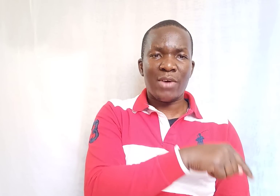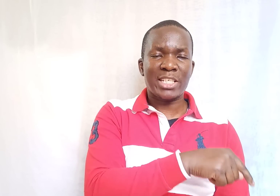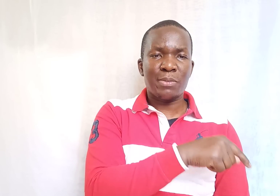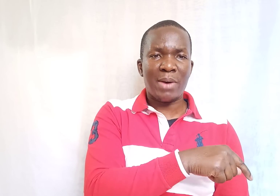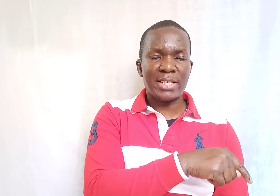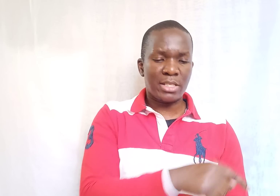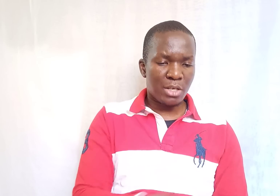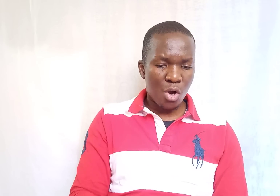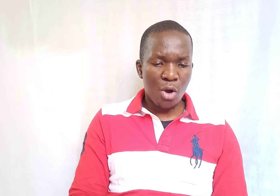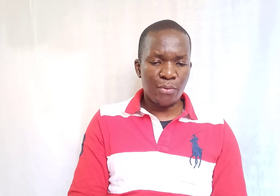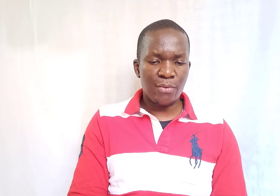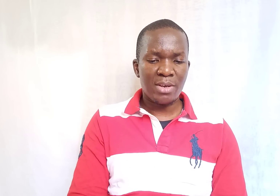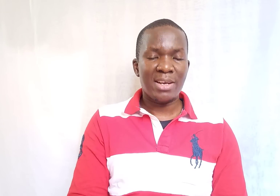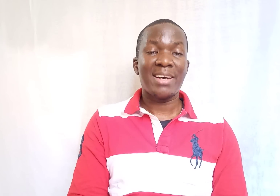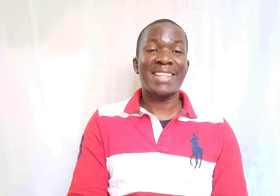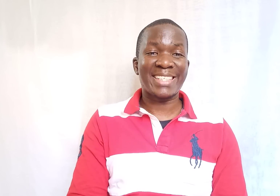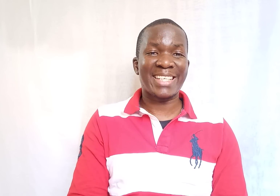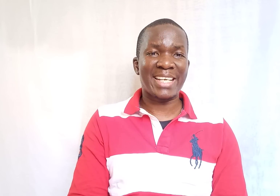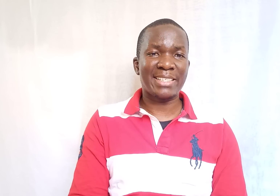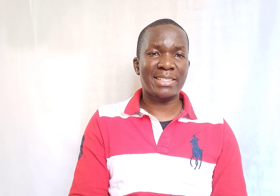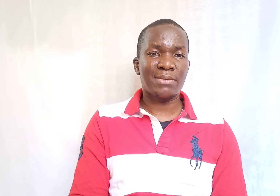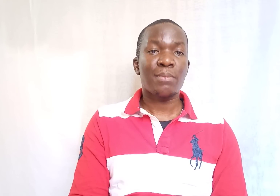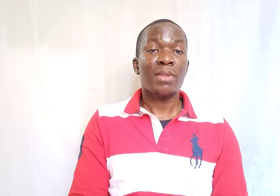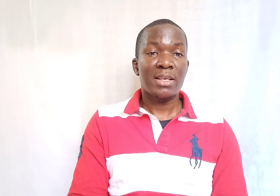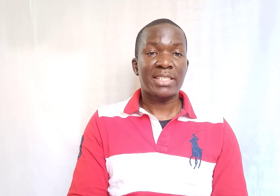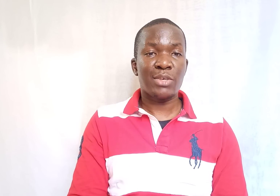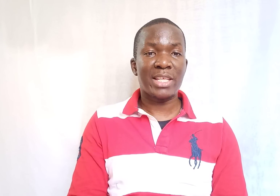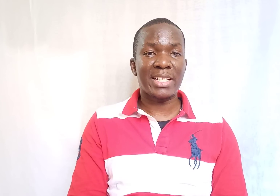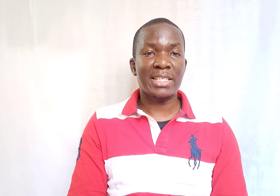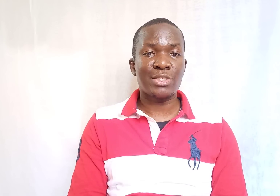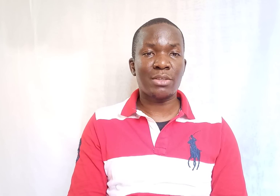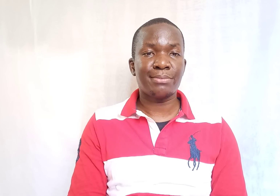depends on the first part of the sentence. See you in the next lesson.